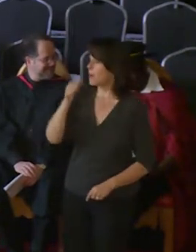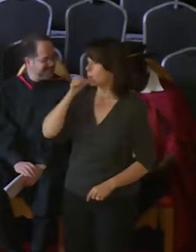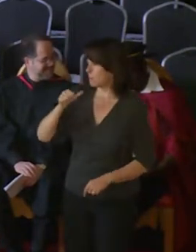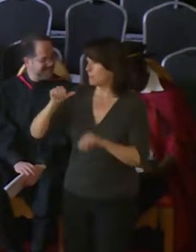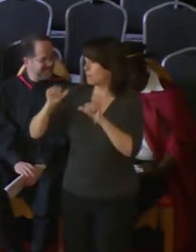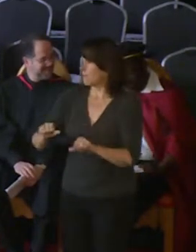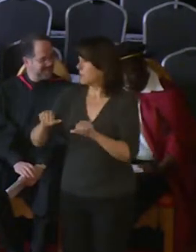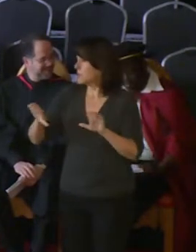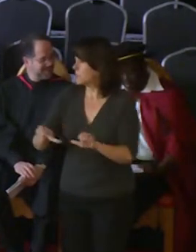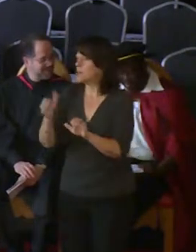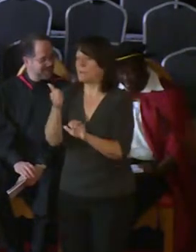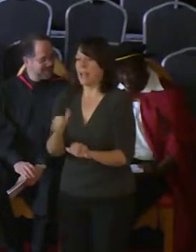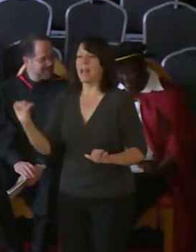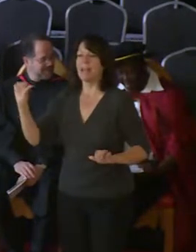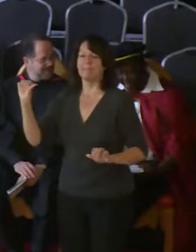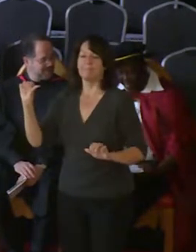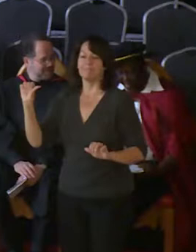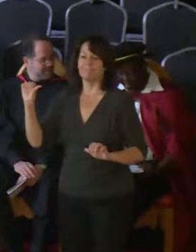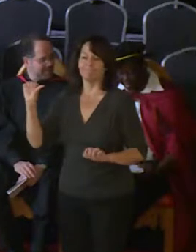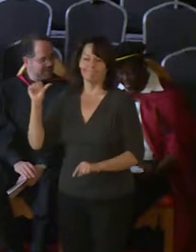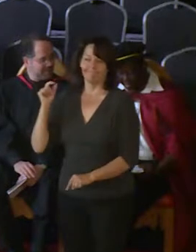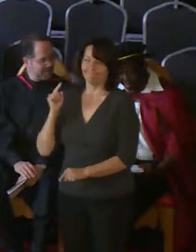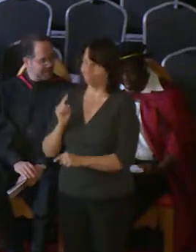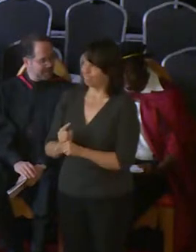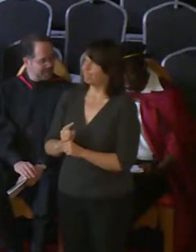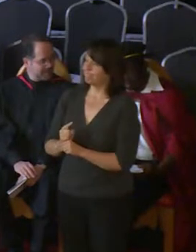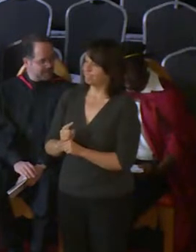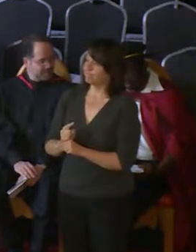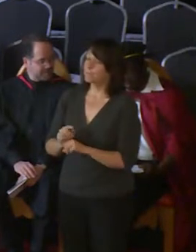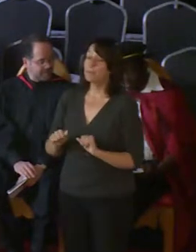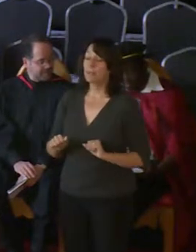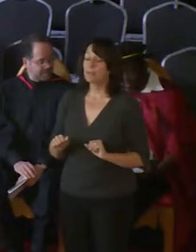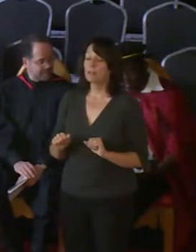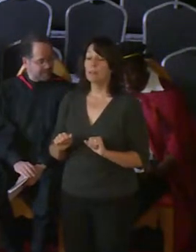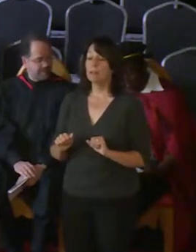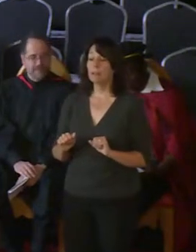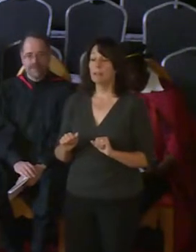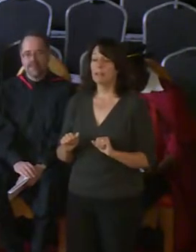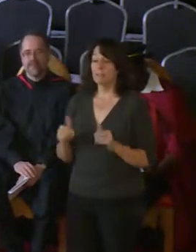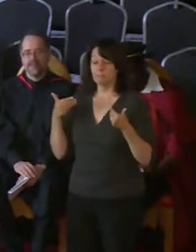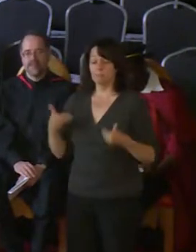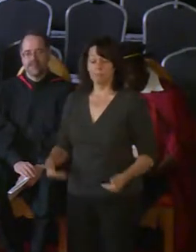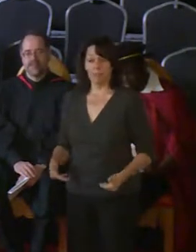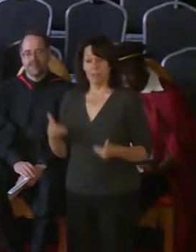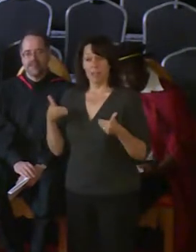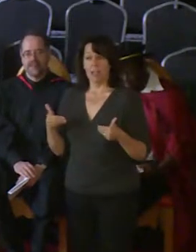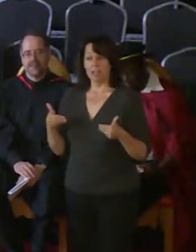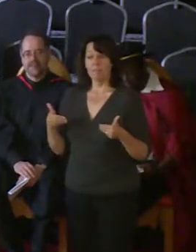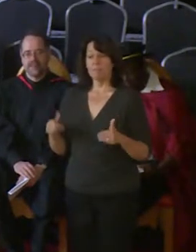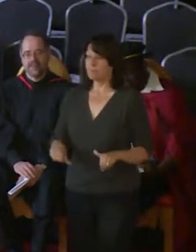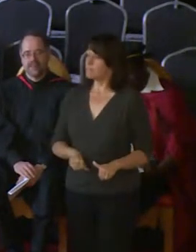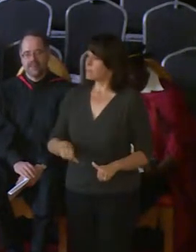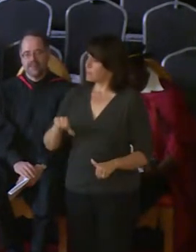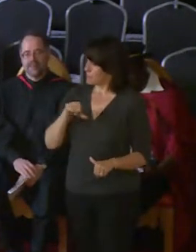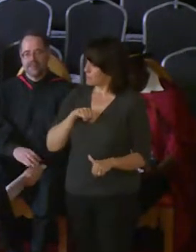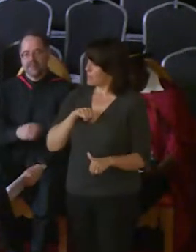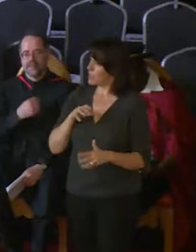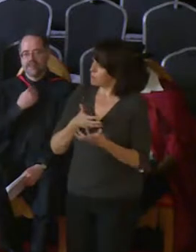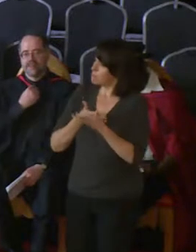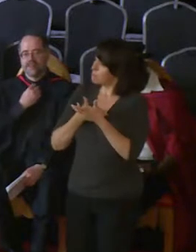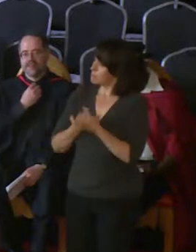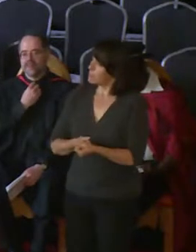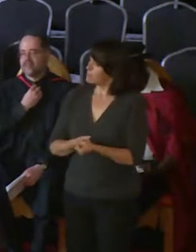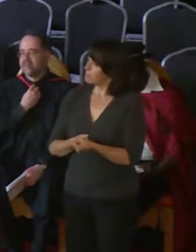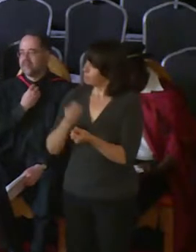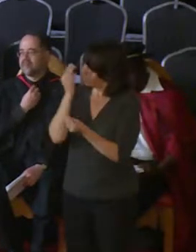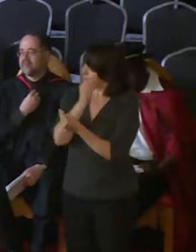anything." And she was right. I stand before you today to proudly and